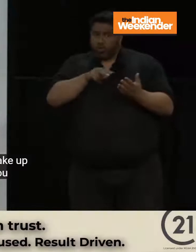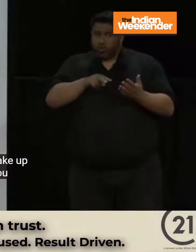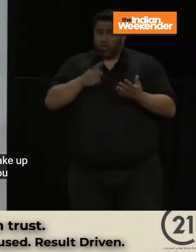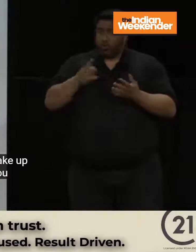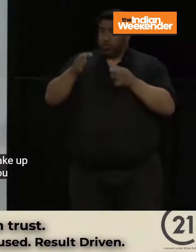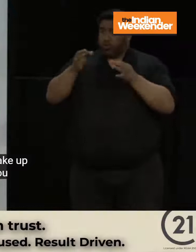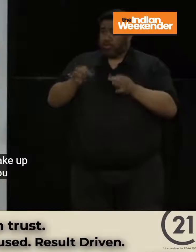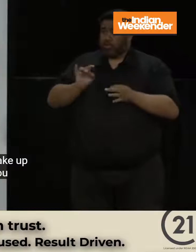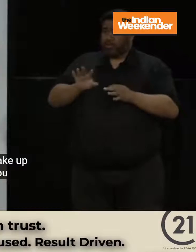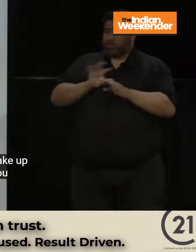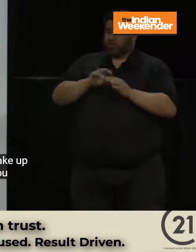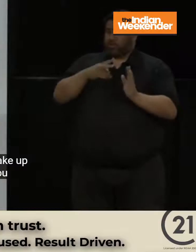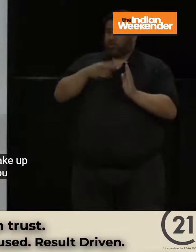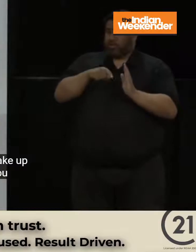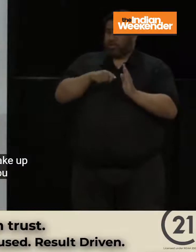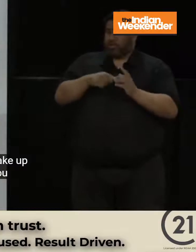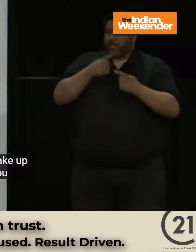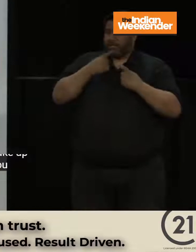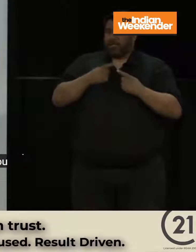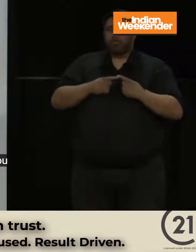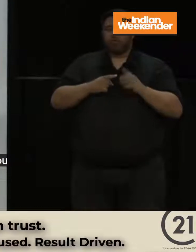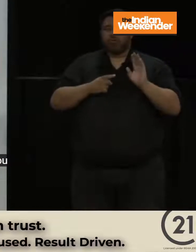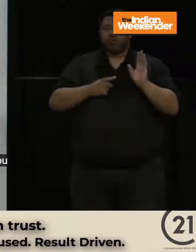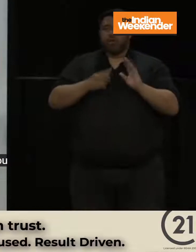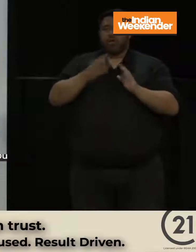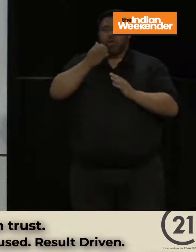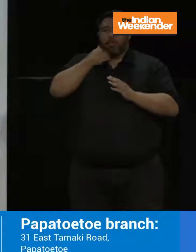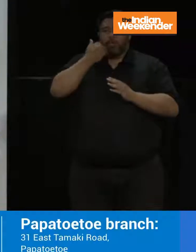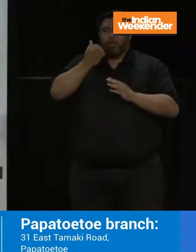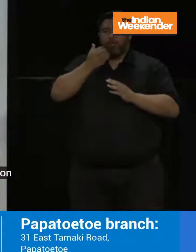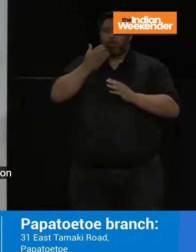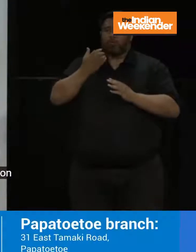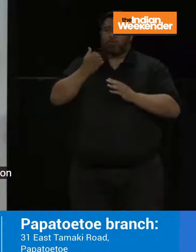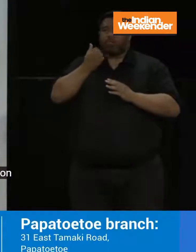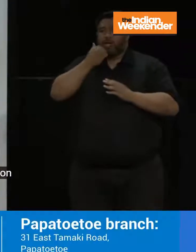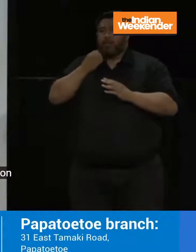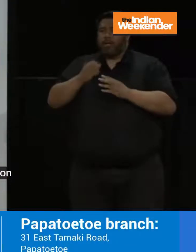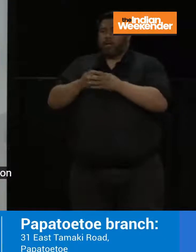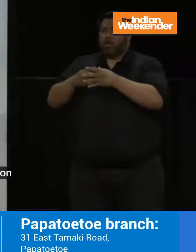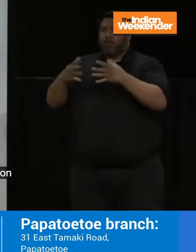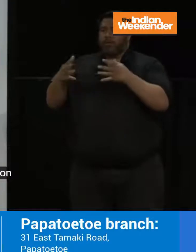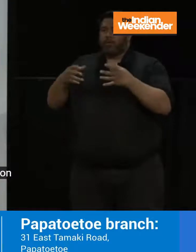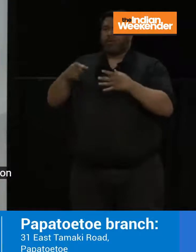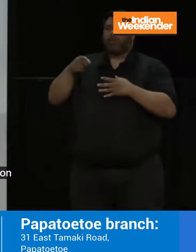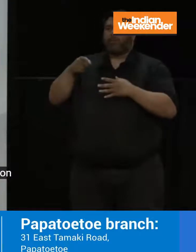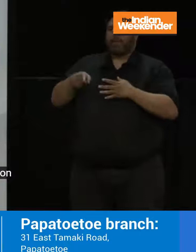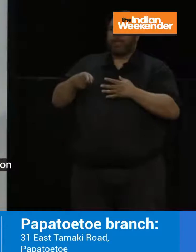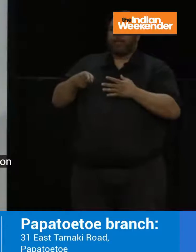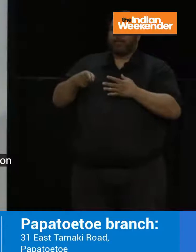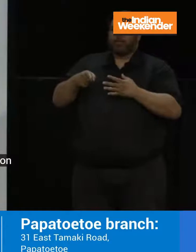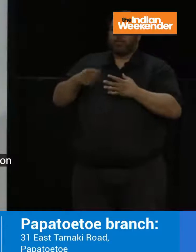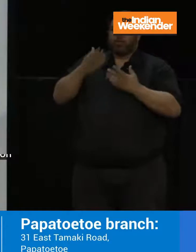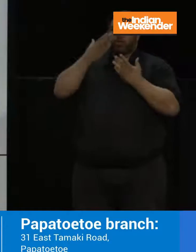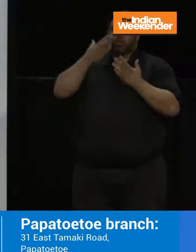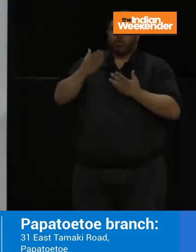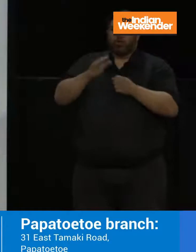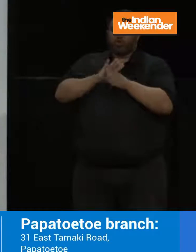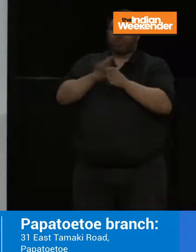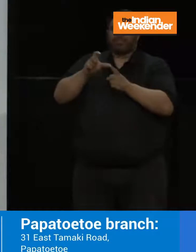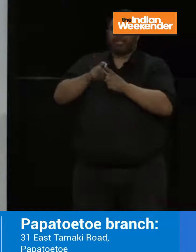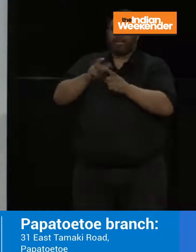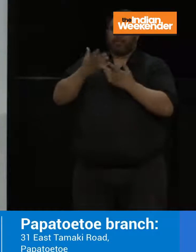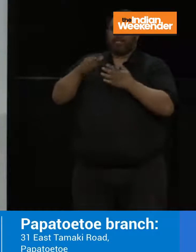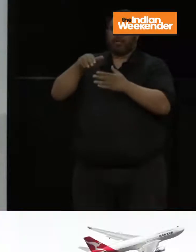not to? No, I think that Māori case numbers are a reflection of the segment of the community that COVID-19 has found its way